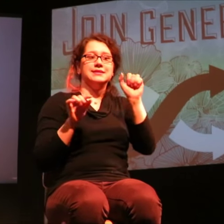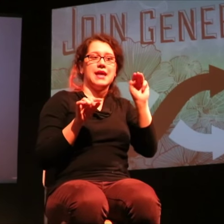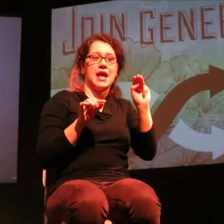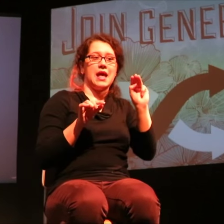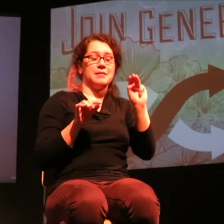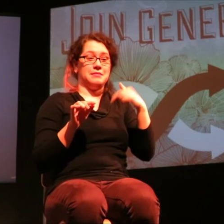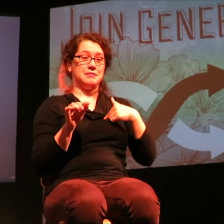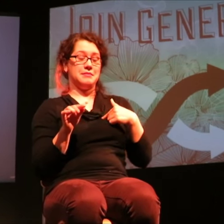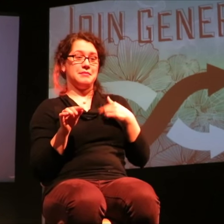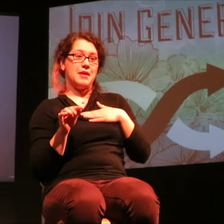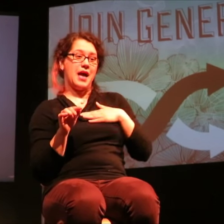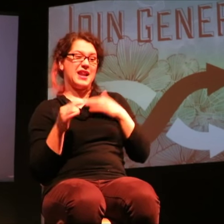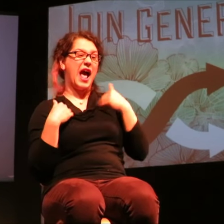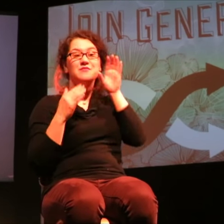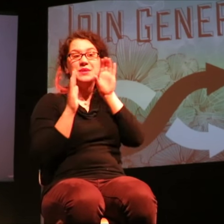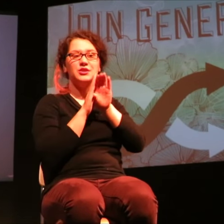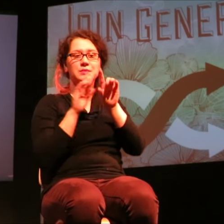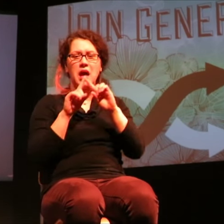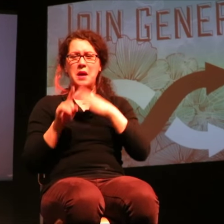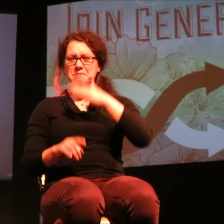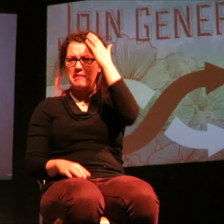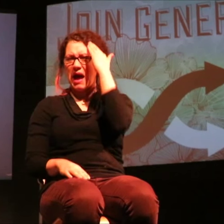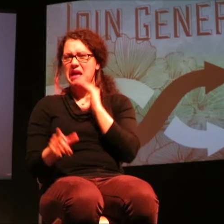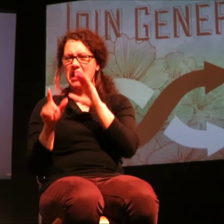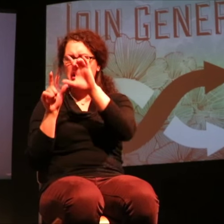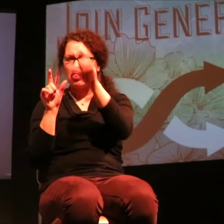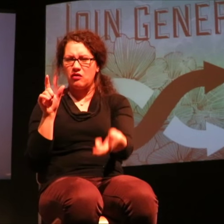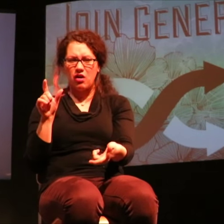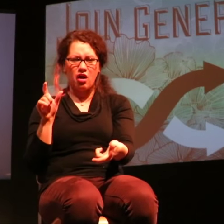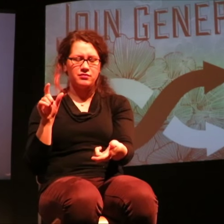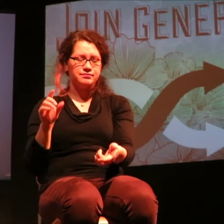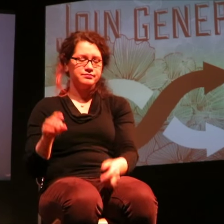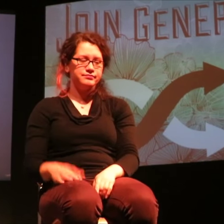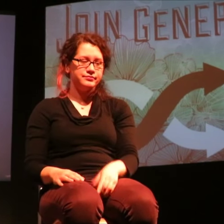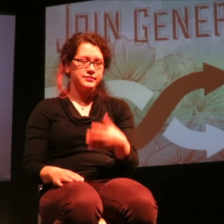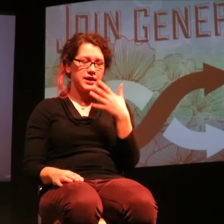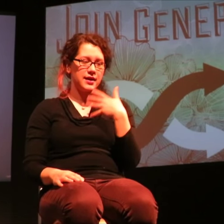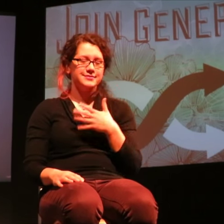told me my head fell off mine, so that was kind of sad, you